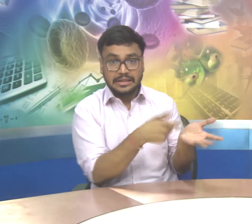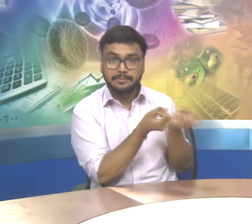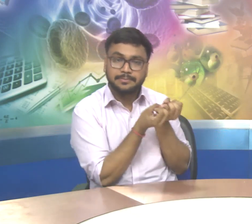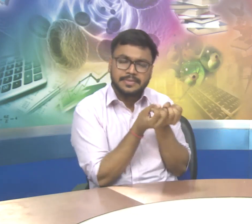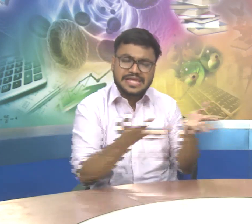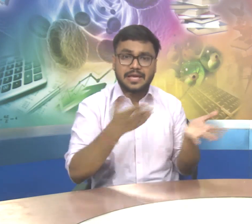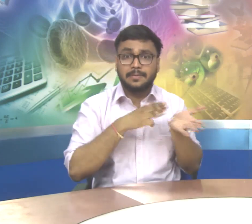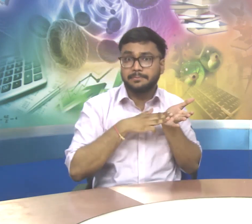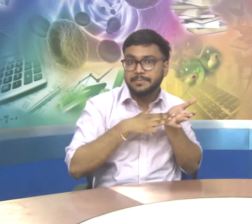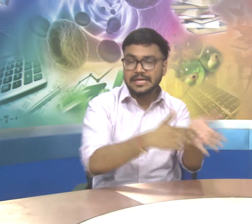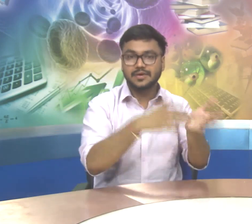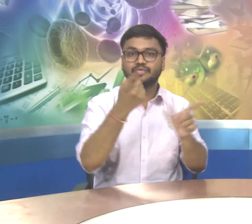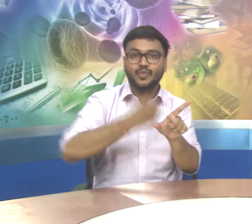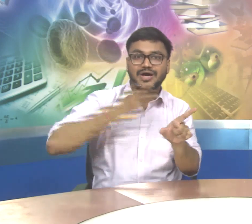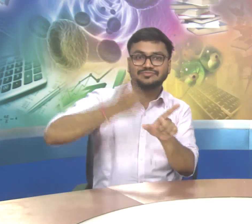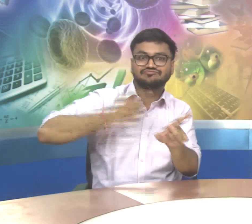Limited resources.